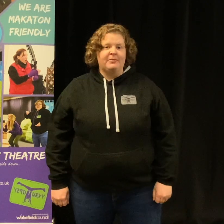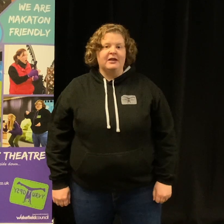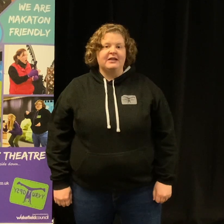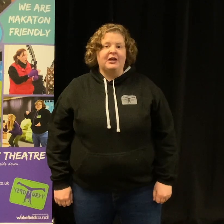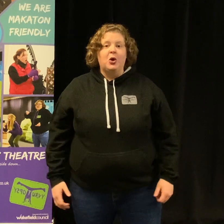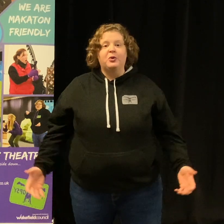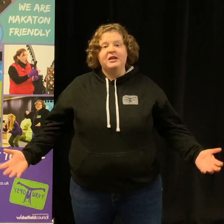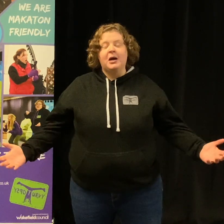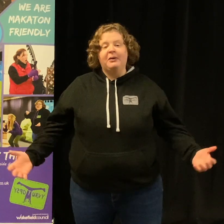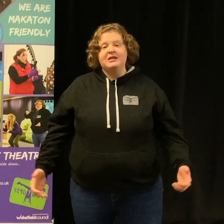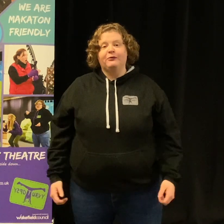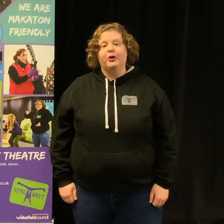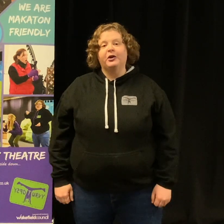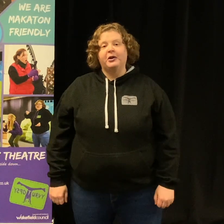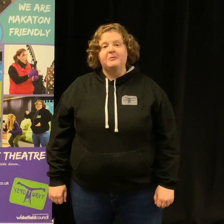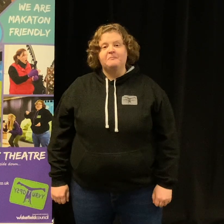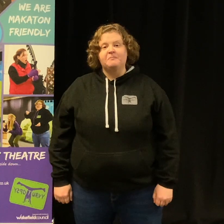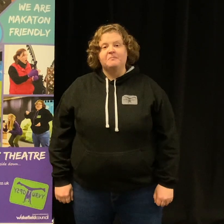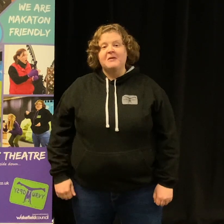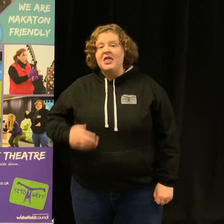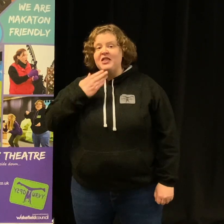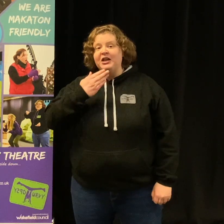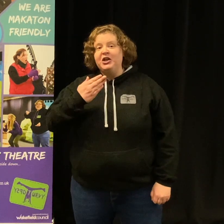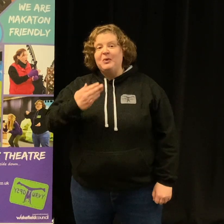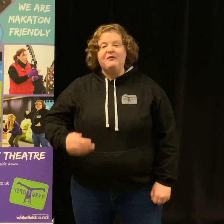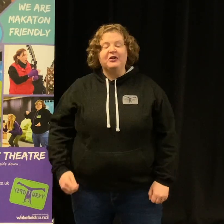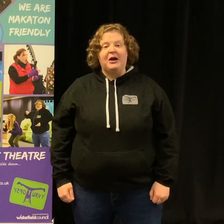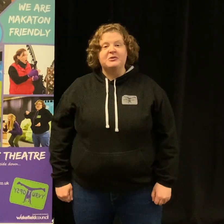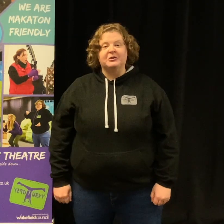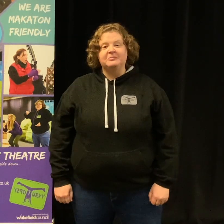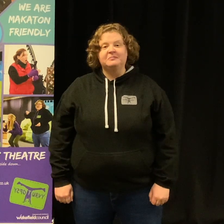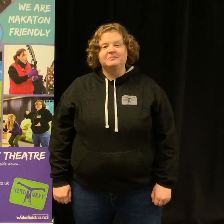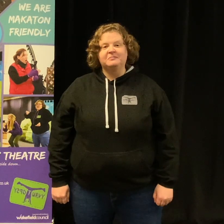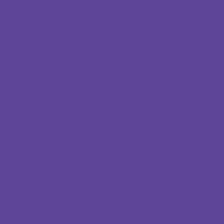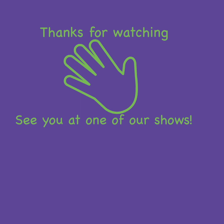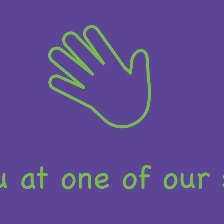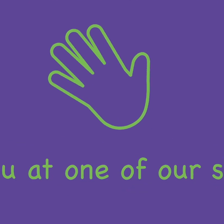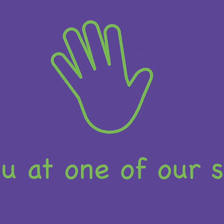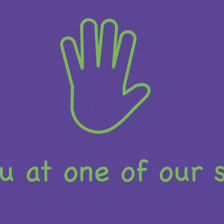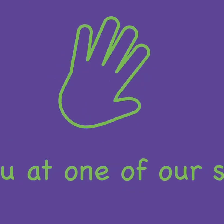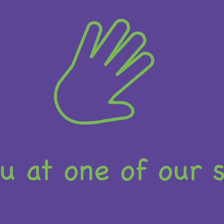accessibility within our place of work. Thank you, Wakefield Council.